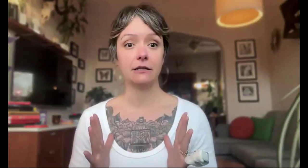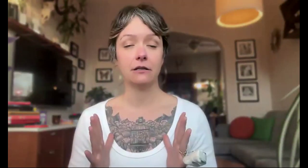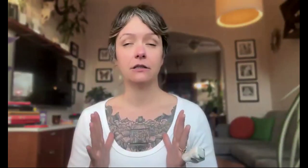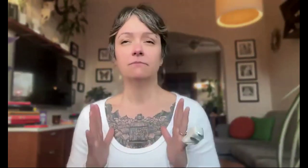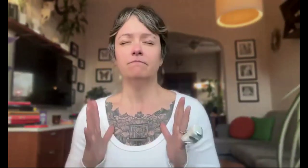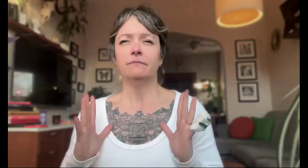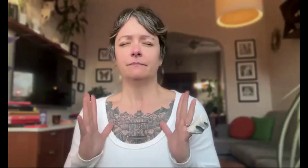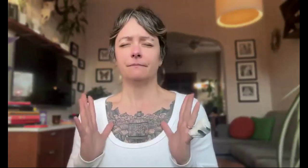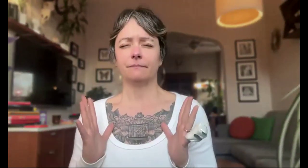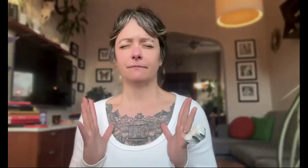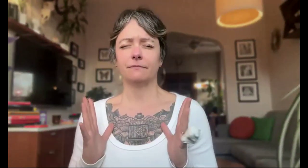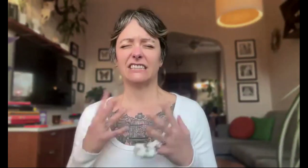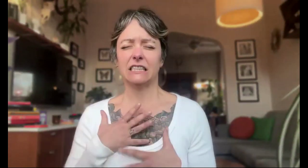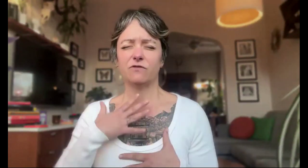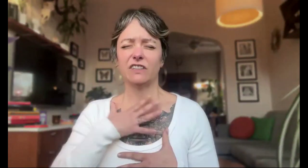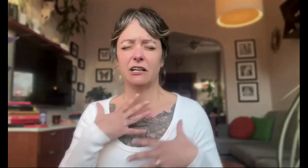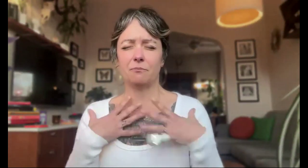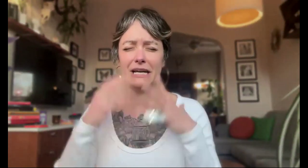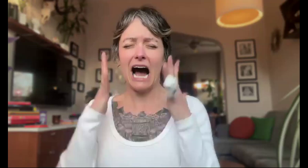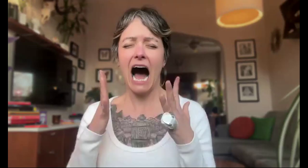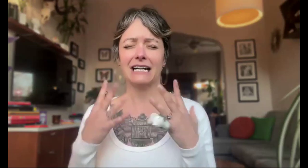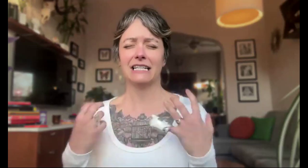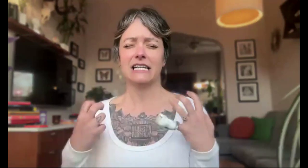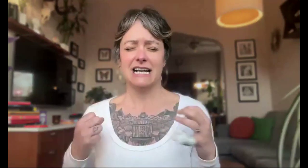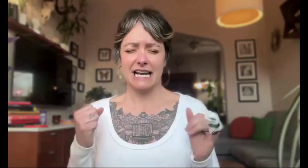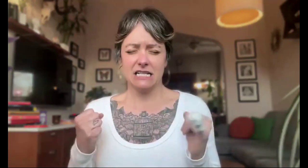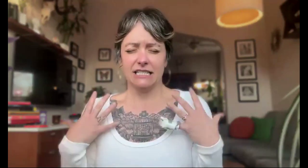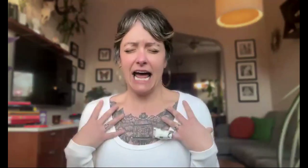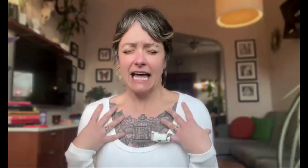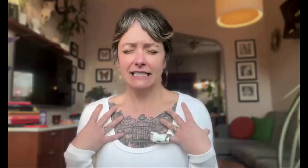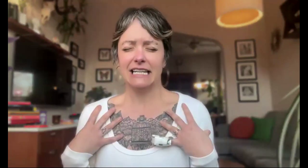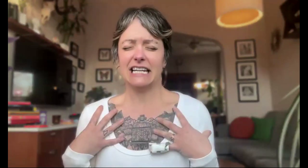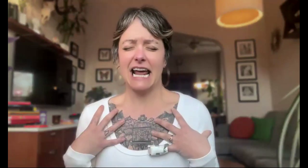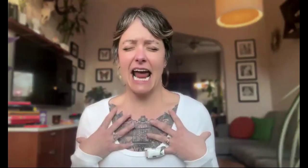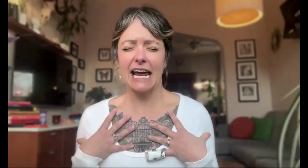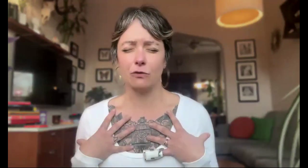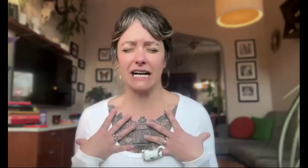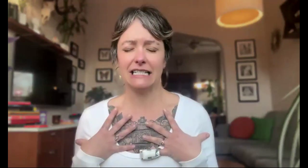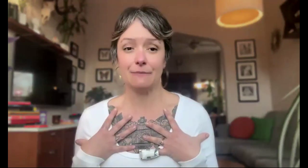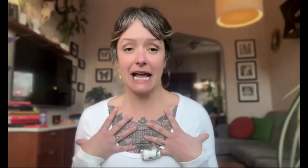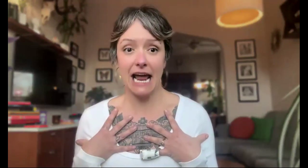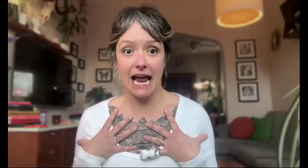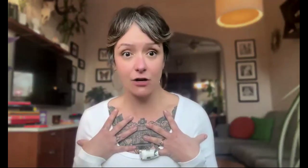it. This feeling of being hot and tense is angry. I am